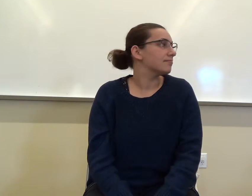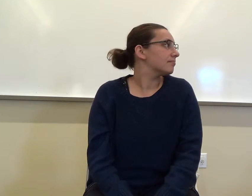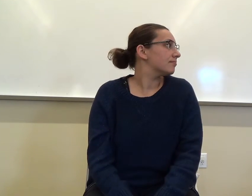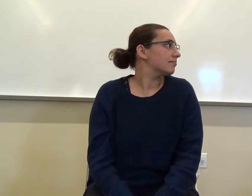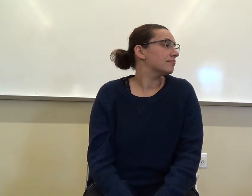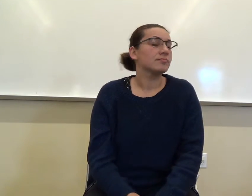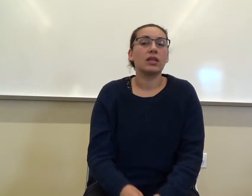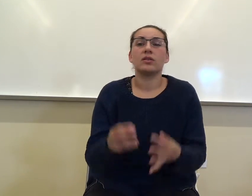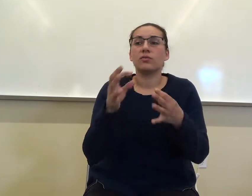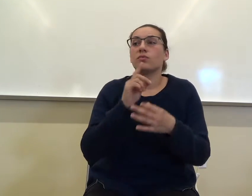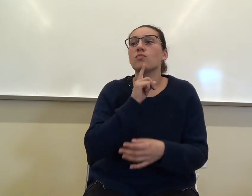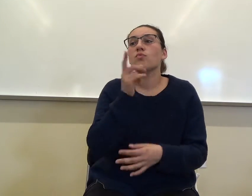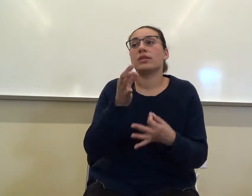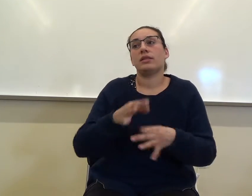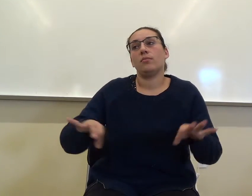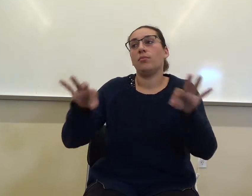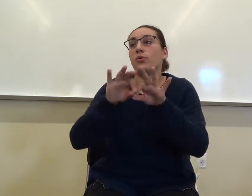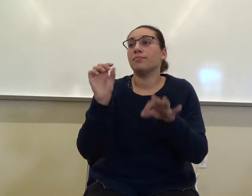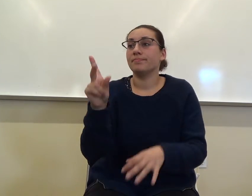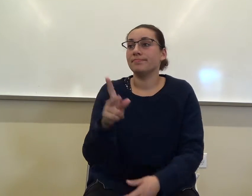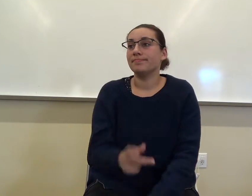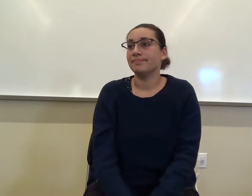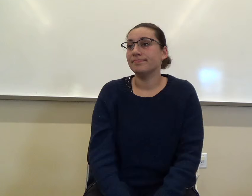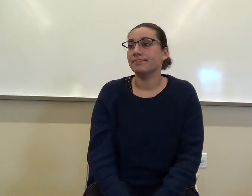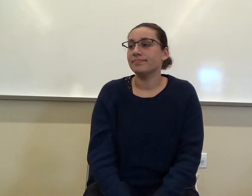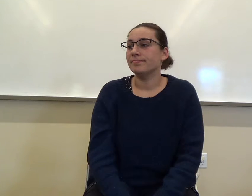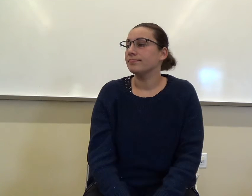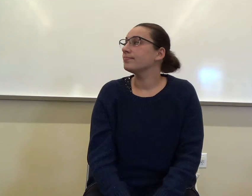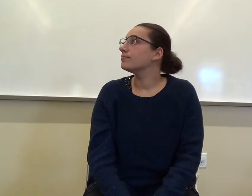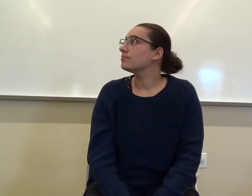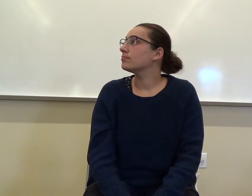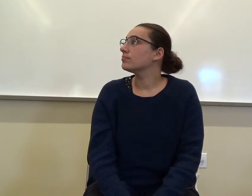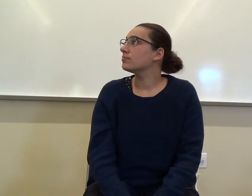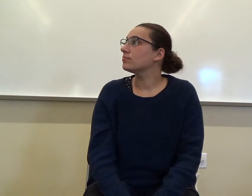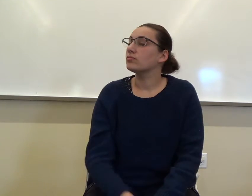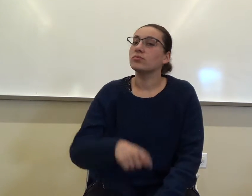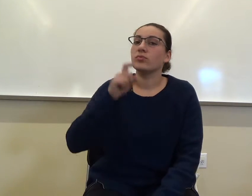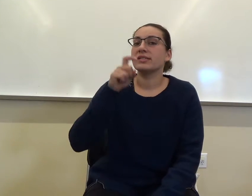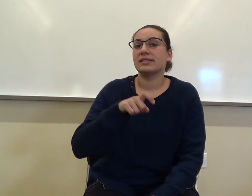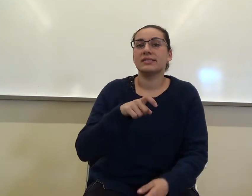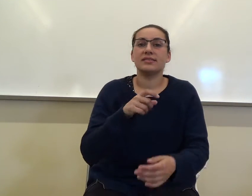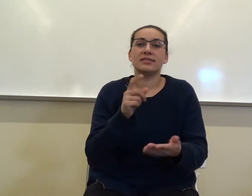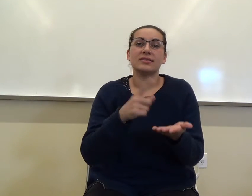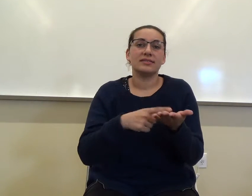important. So we need to talk about some of them. Important for several reasons.